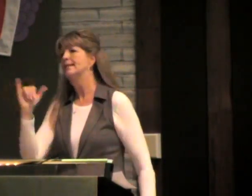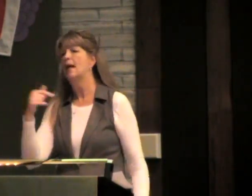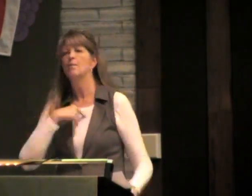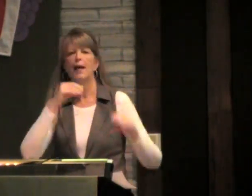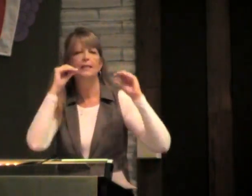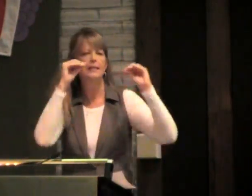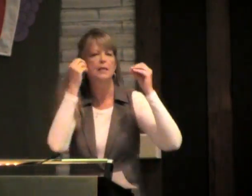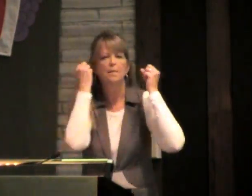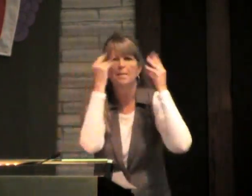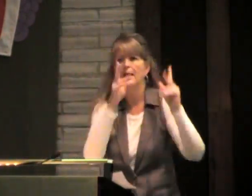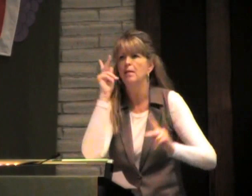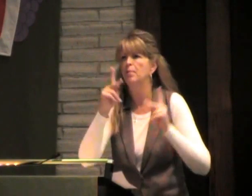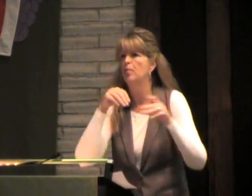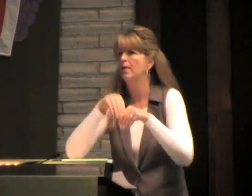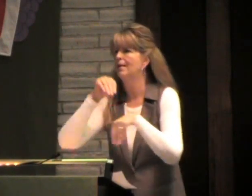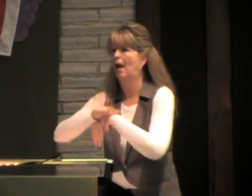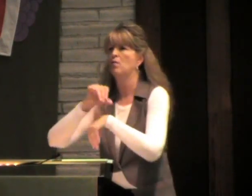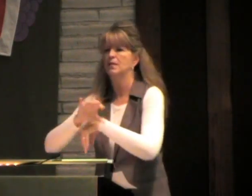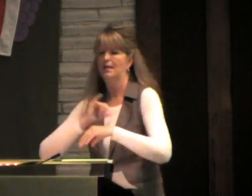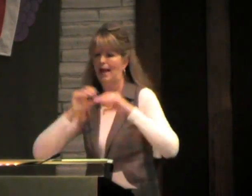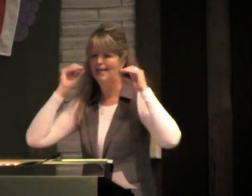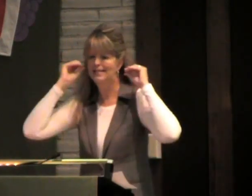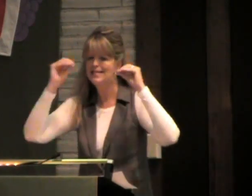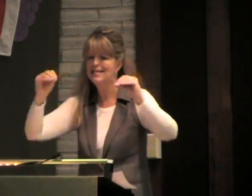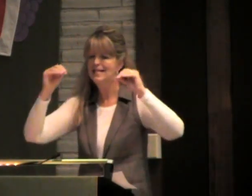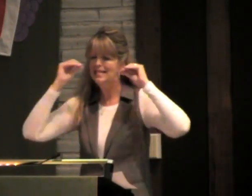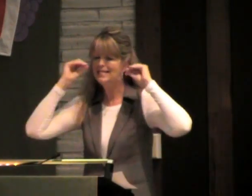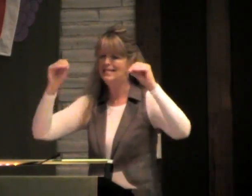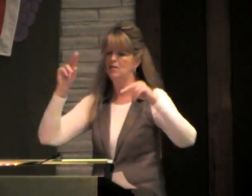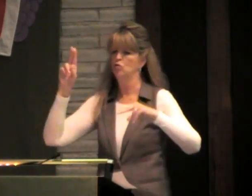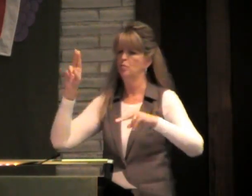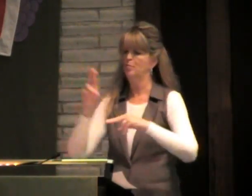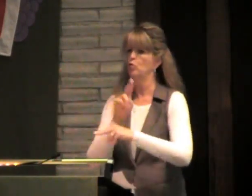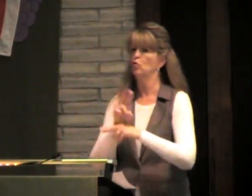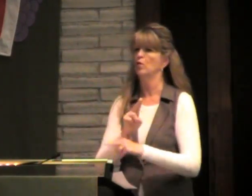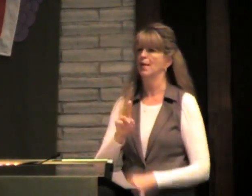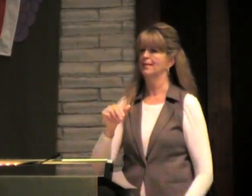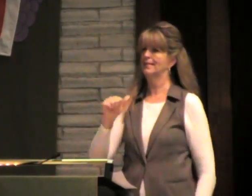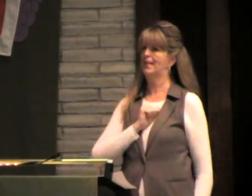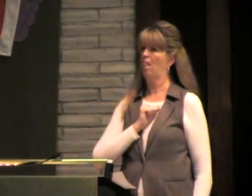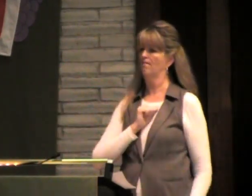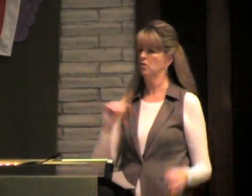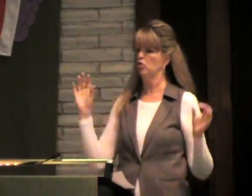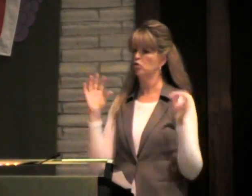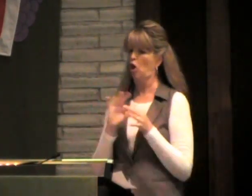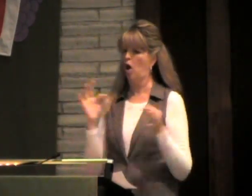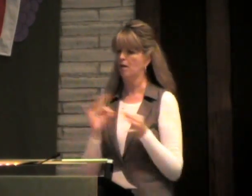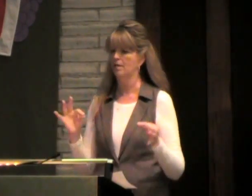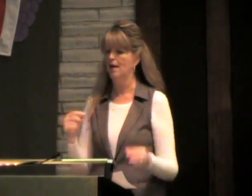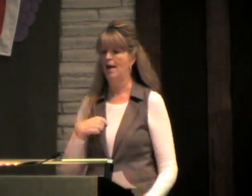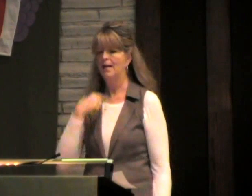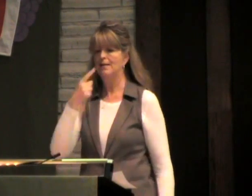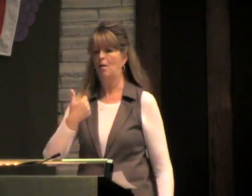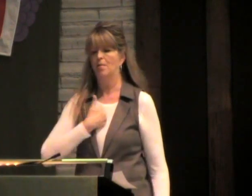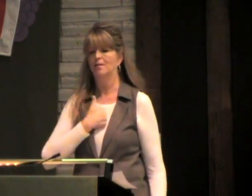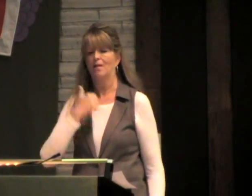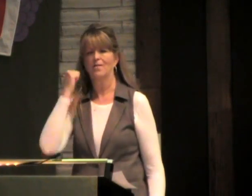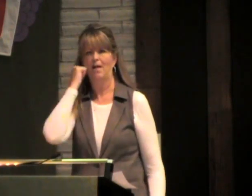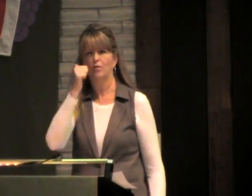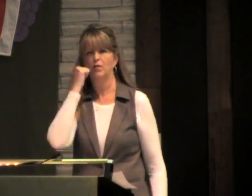want. You know, like I teach many of my counseling clients to use what's called self-talk.